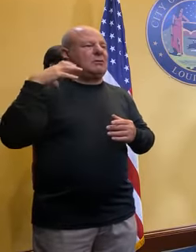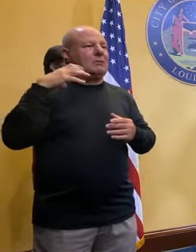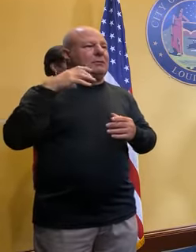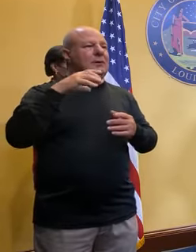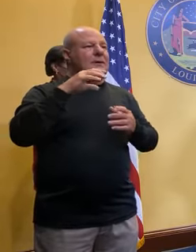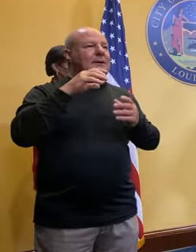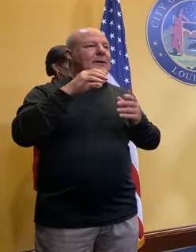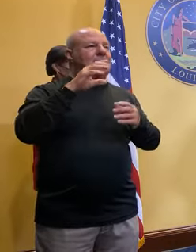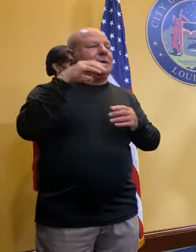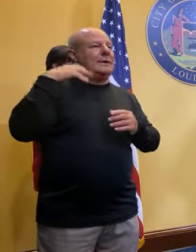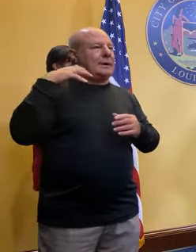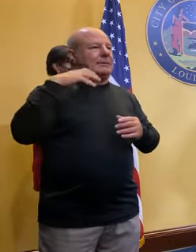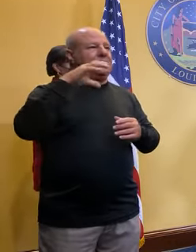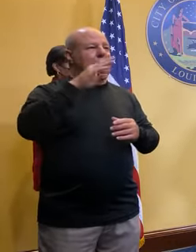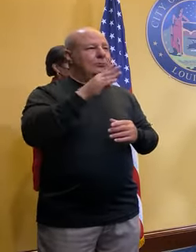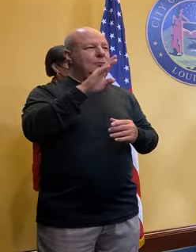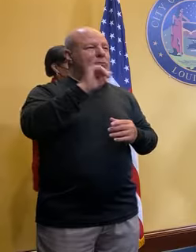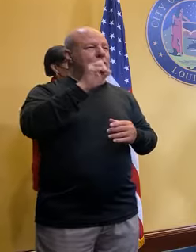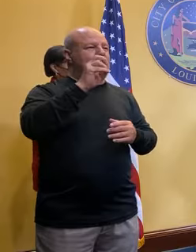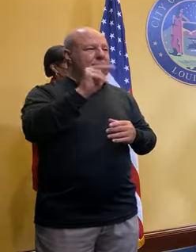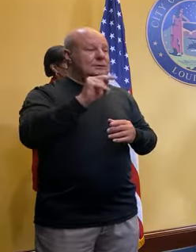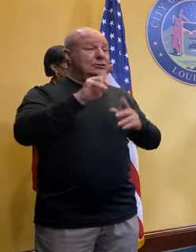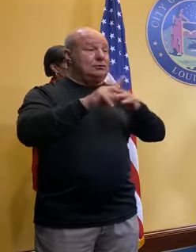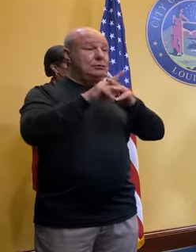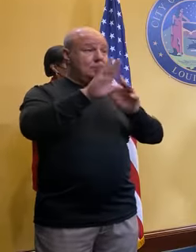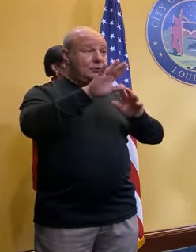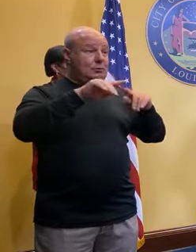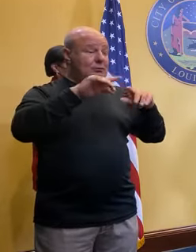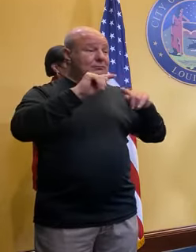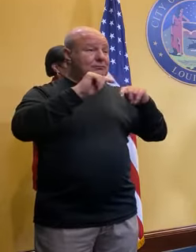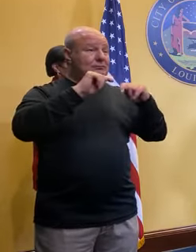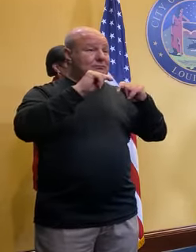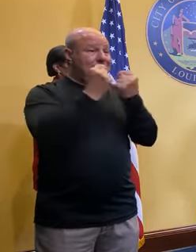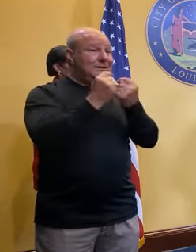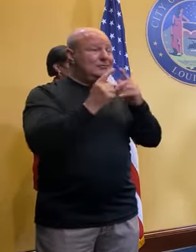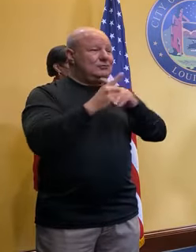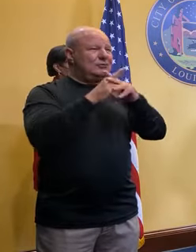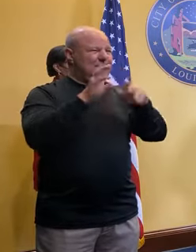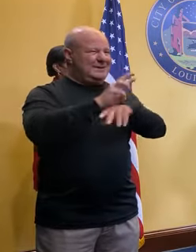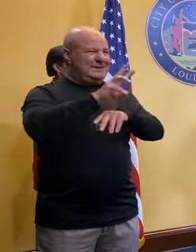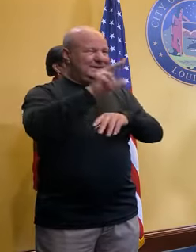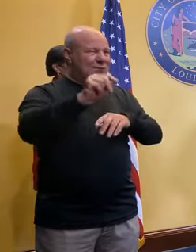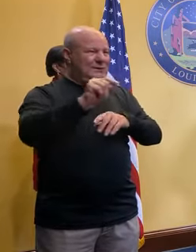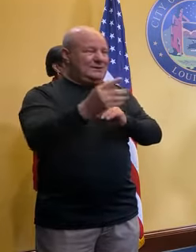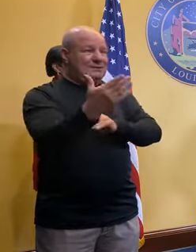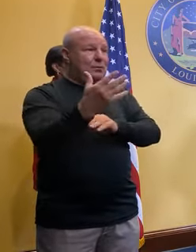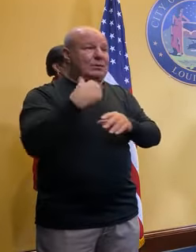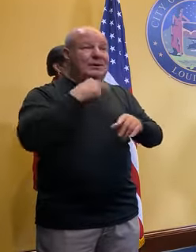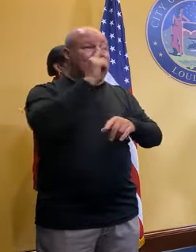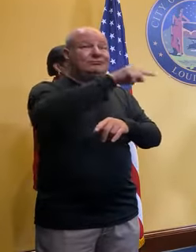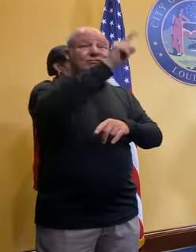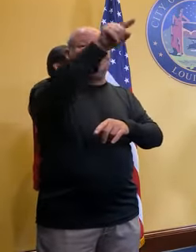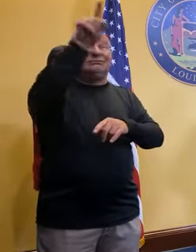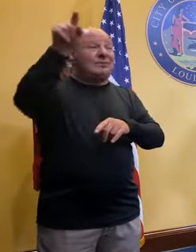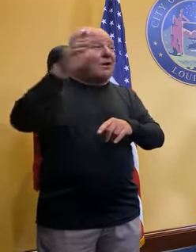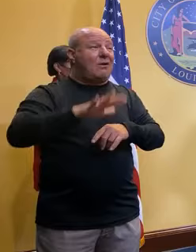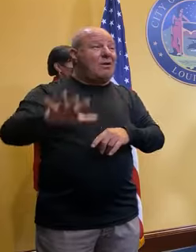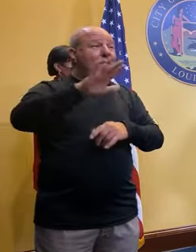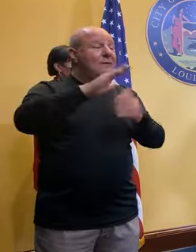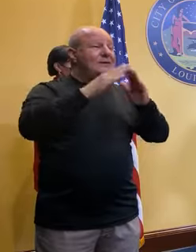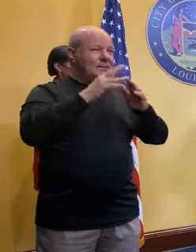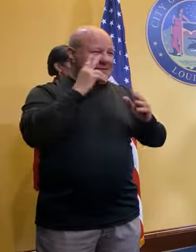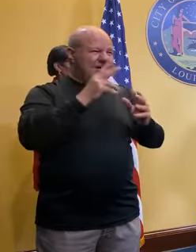Army National Guard engineers team showed up at her site at 6:20 this morning. And they're all over town. So when you see men and